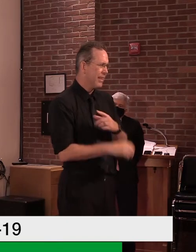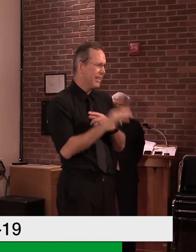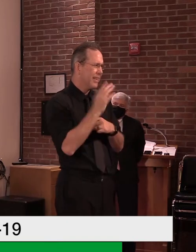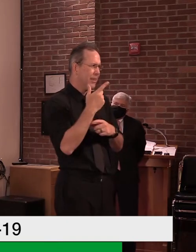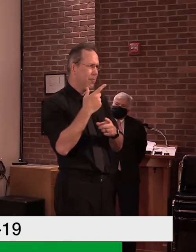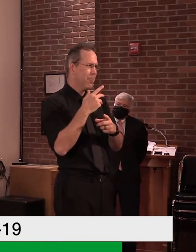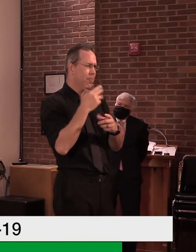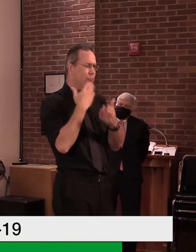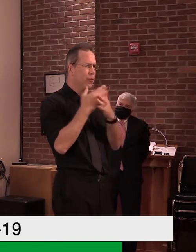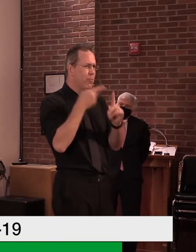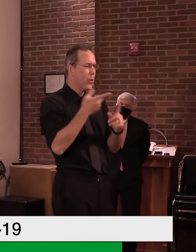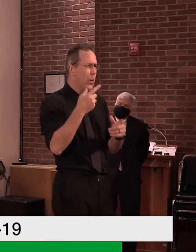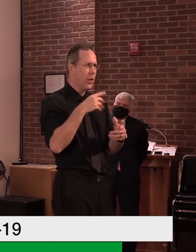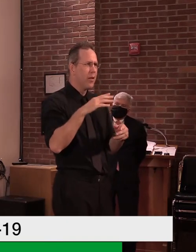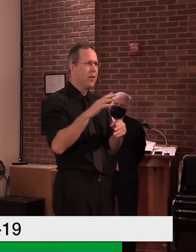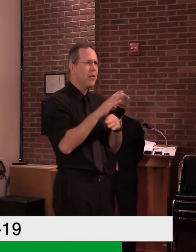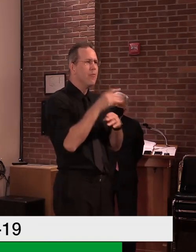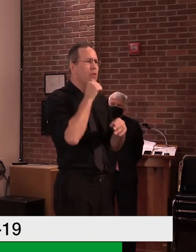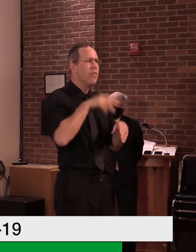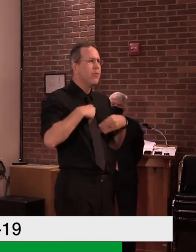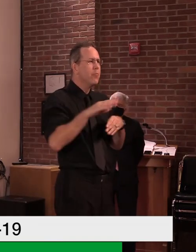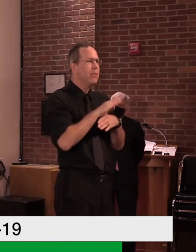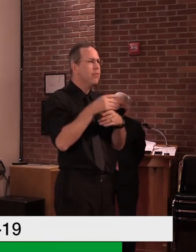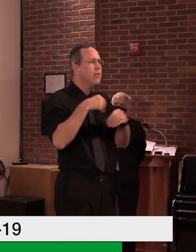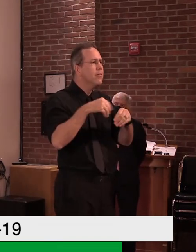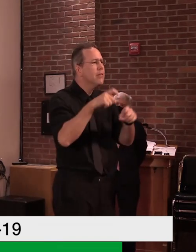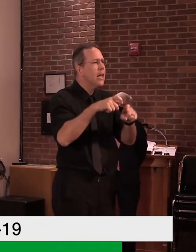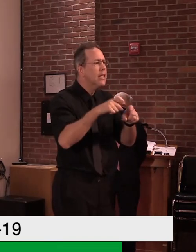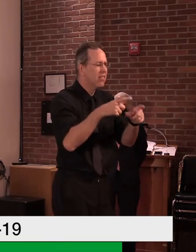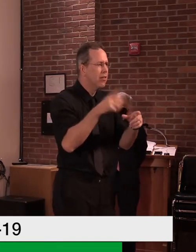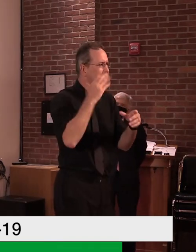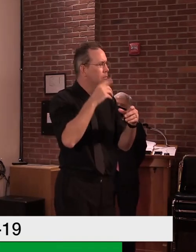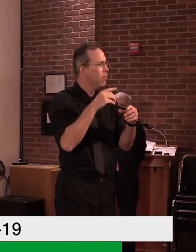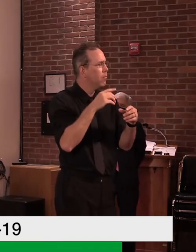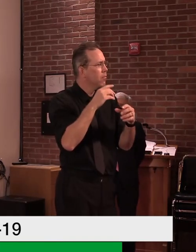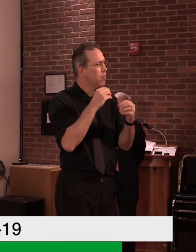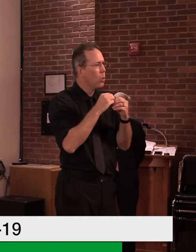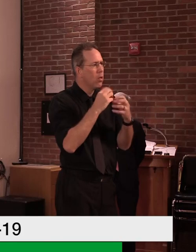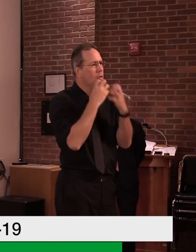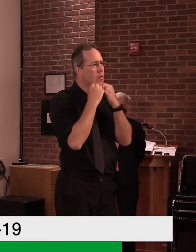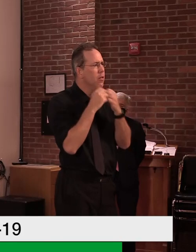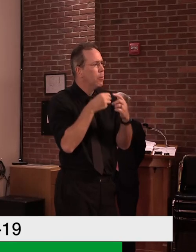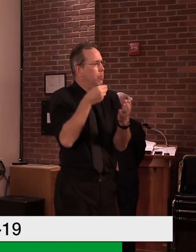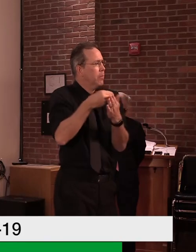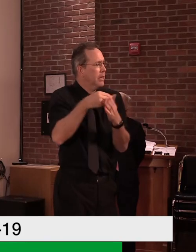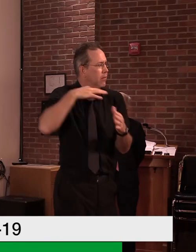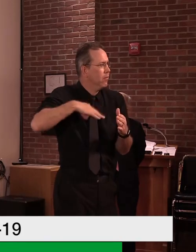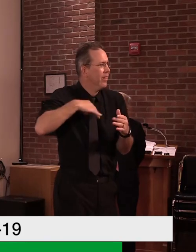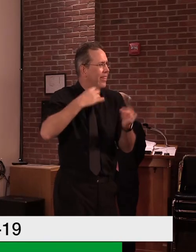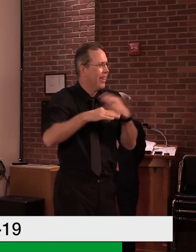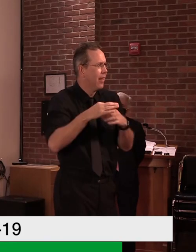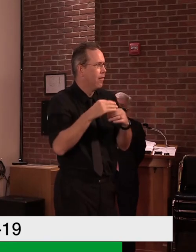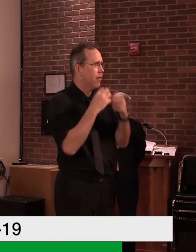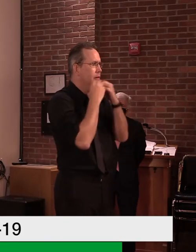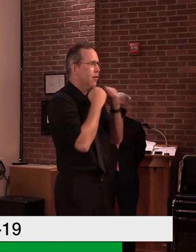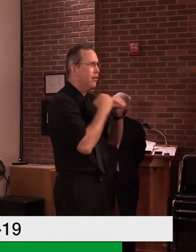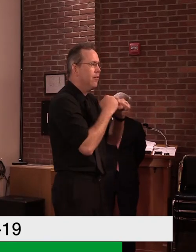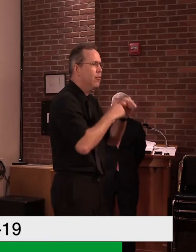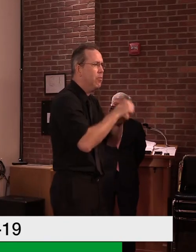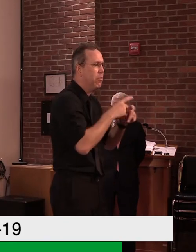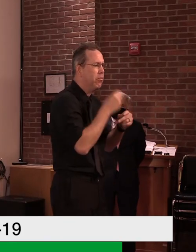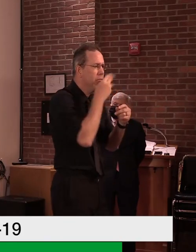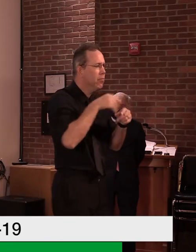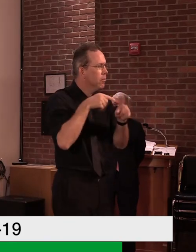that I'm worried about the most, and this morning the governor was actually telling us from phone calls he's had with other governors, that